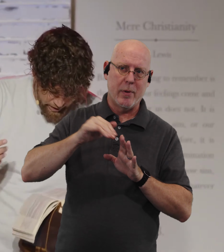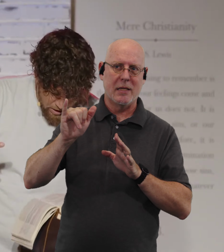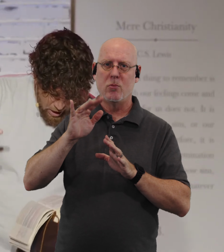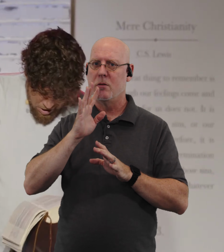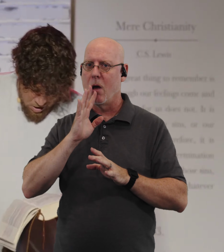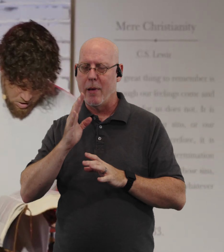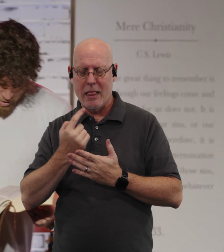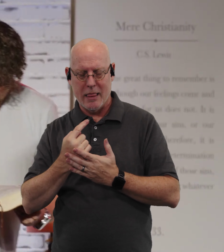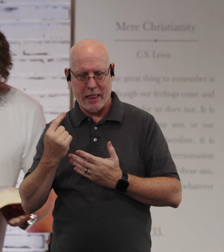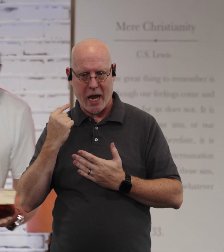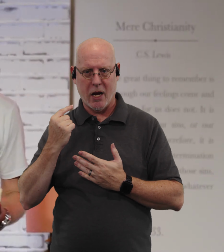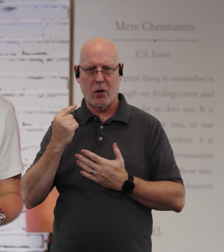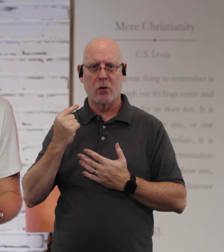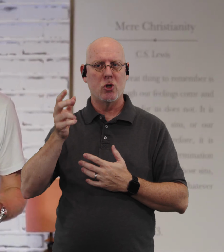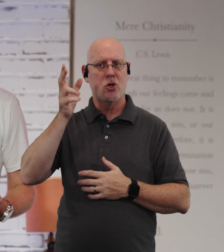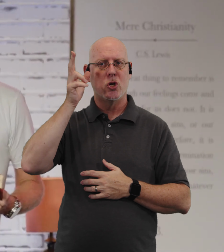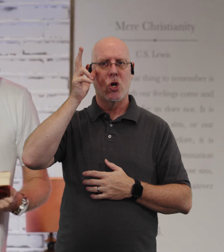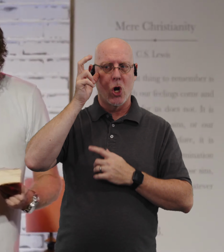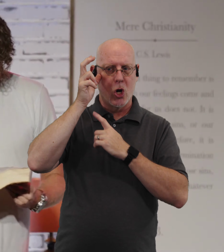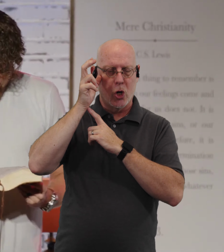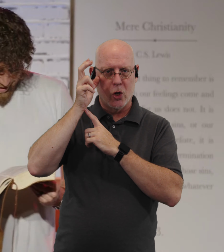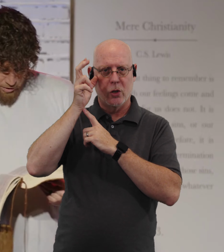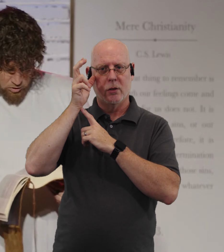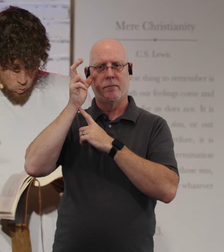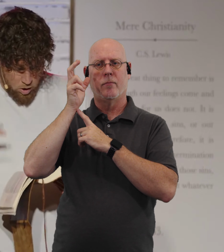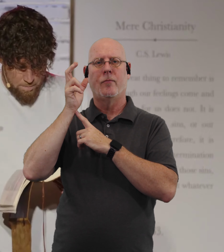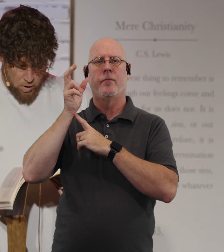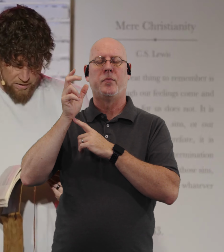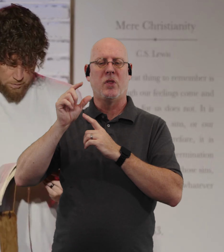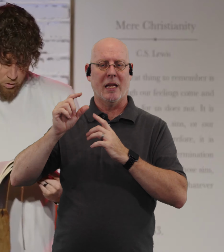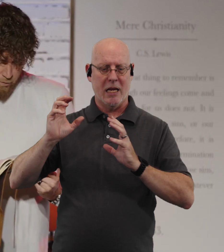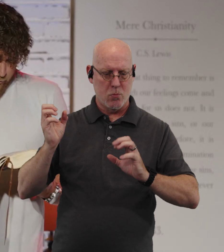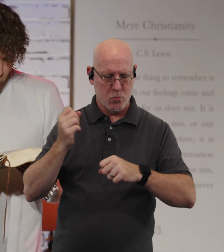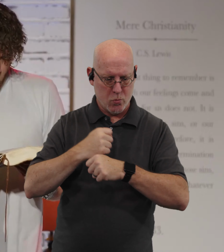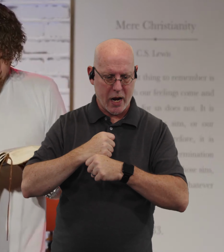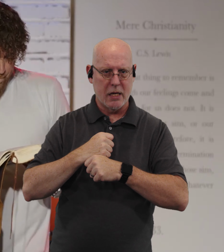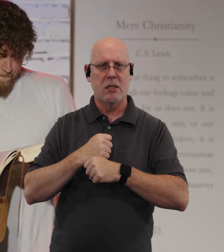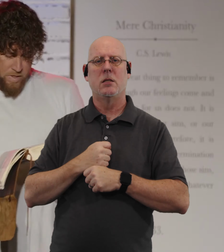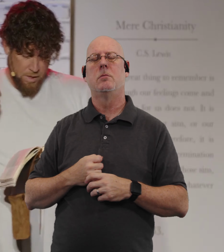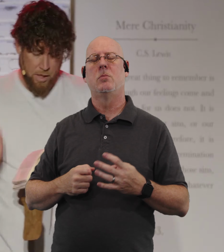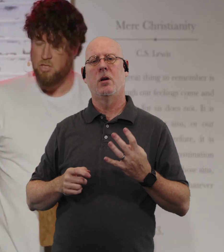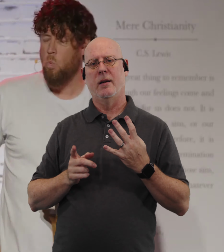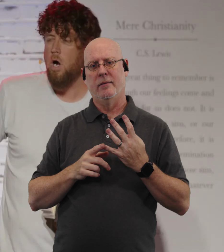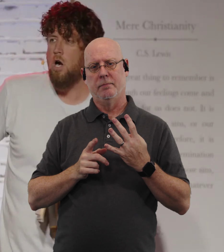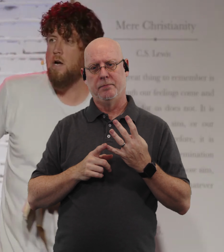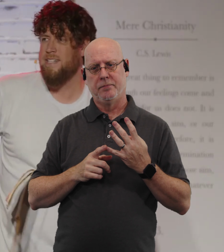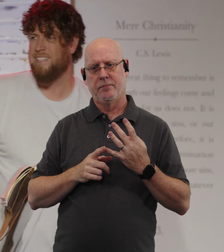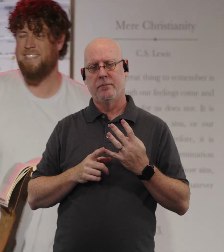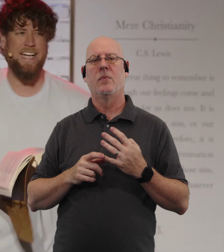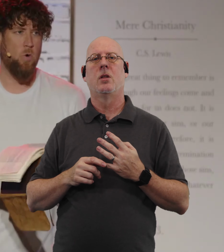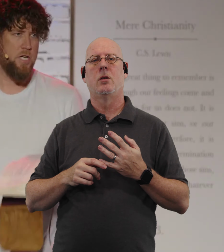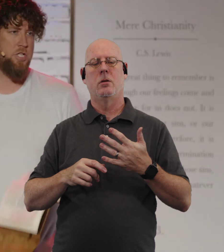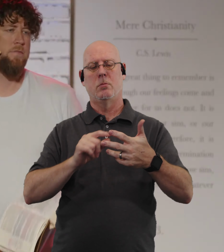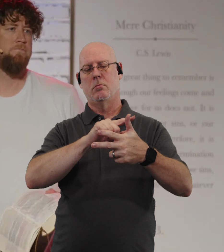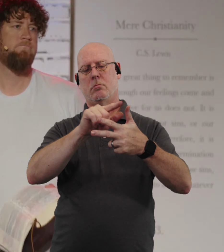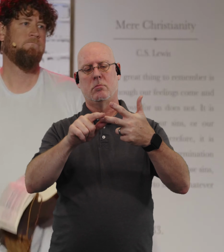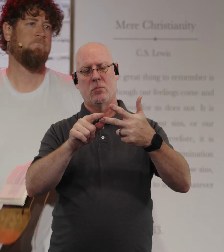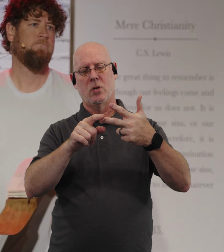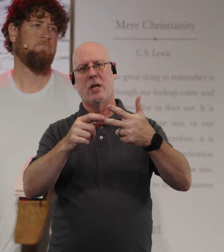last week. There's the word heard to be taken in. There's the word embraced. Number four, there's the word